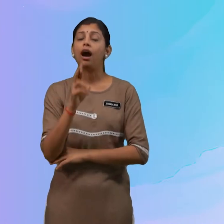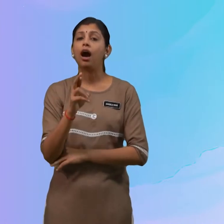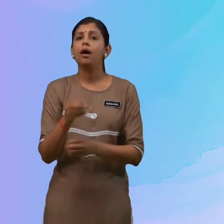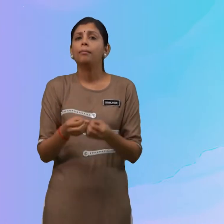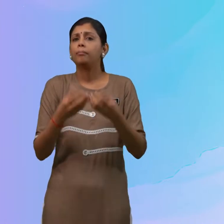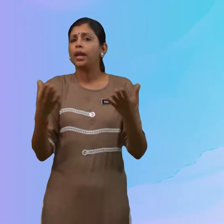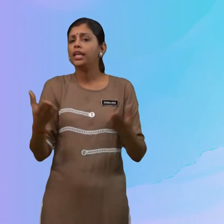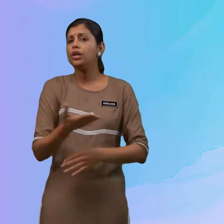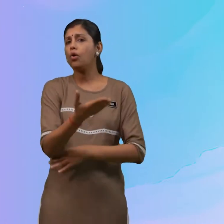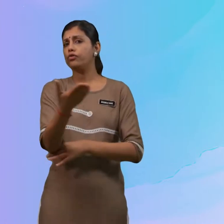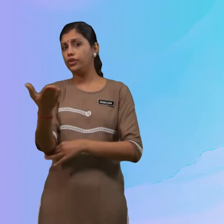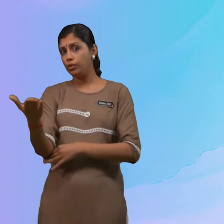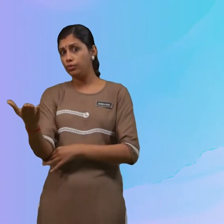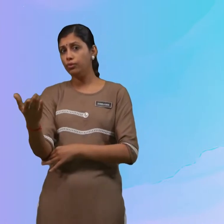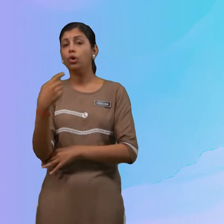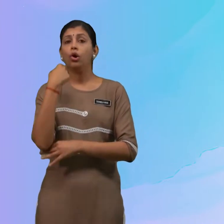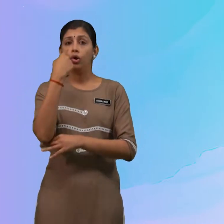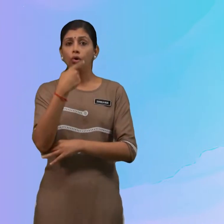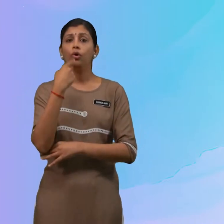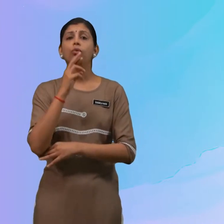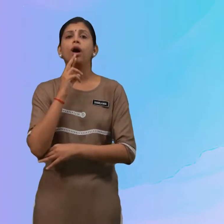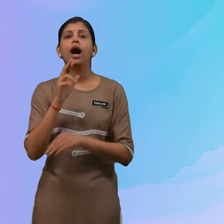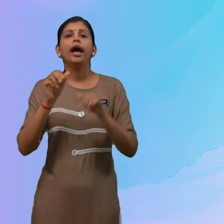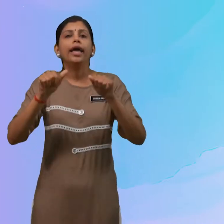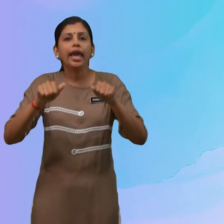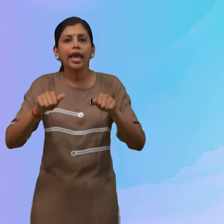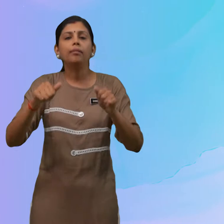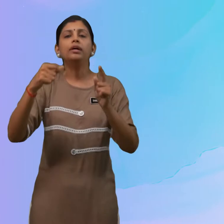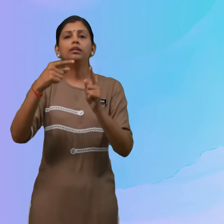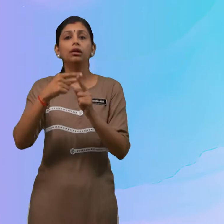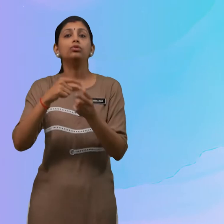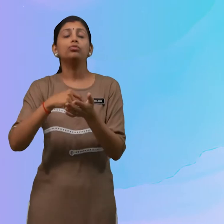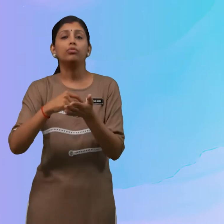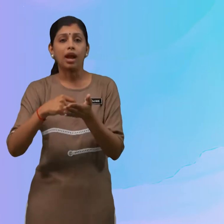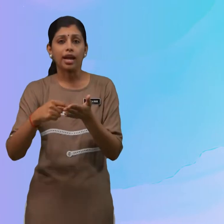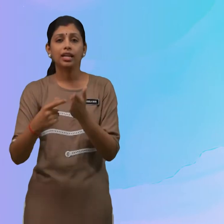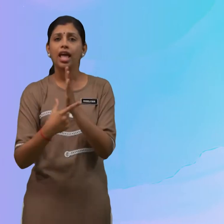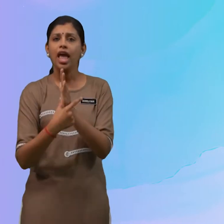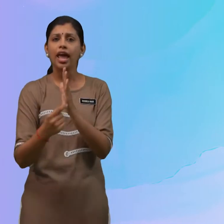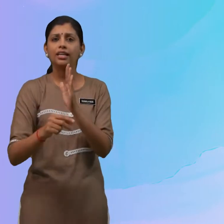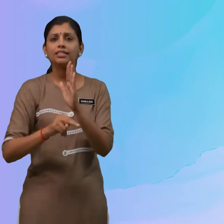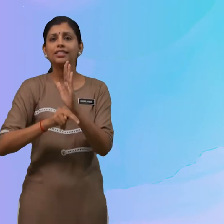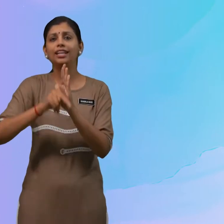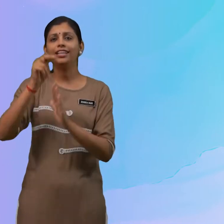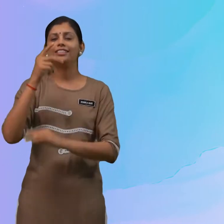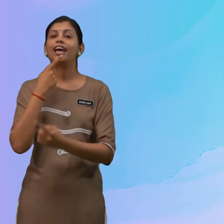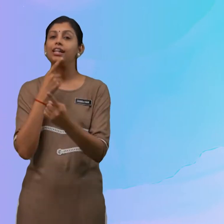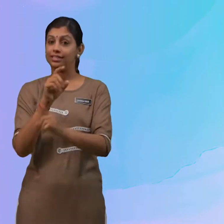are many of you who are able to write excellent answers.